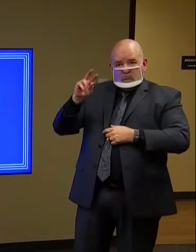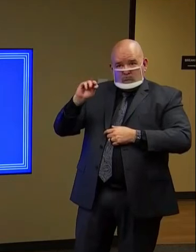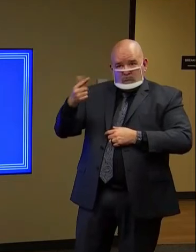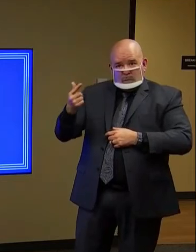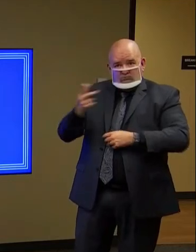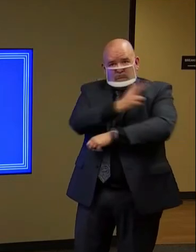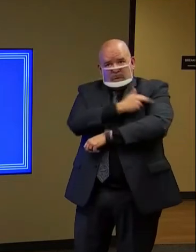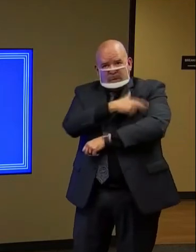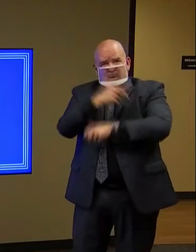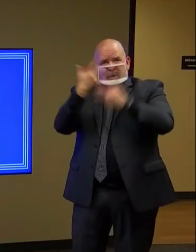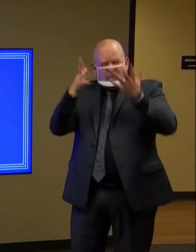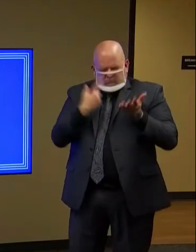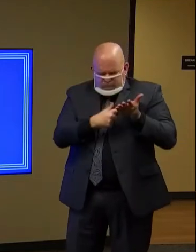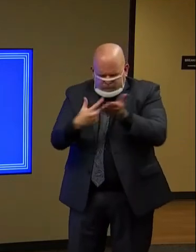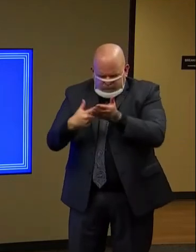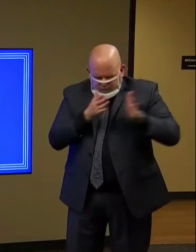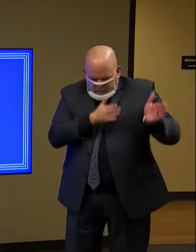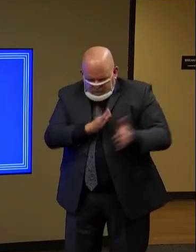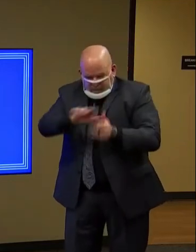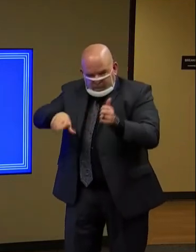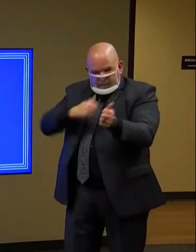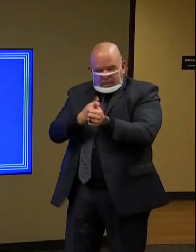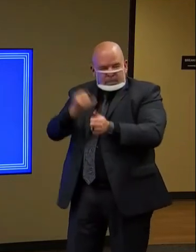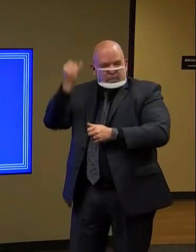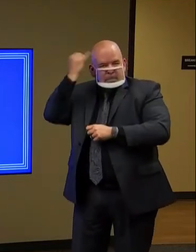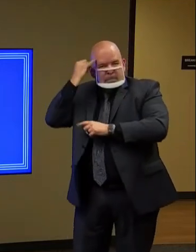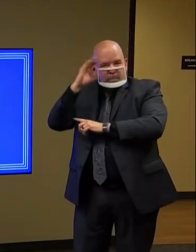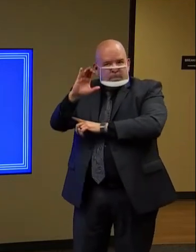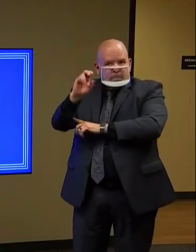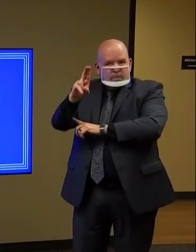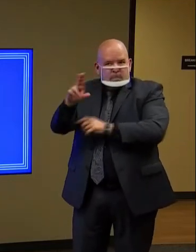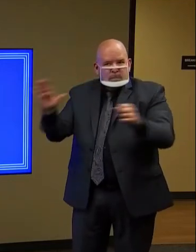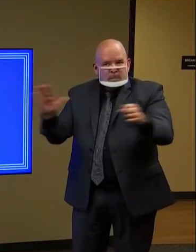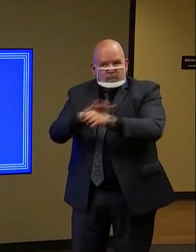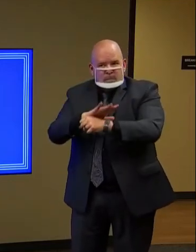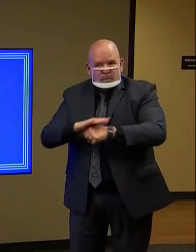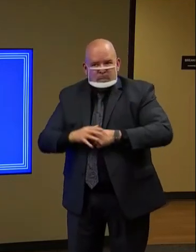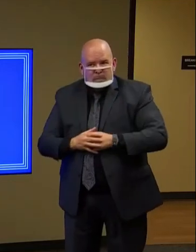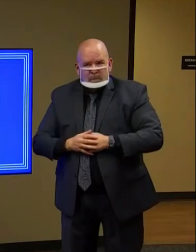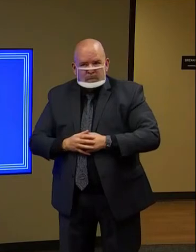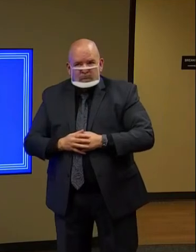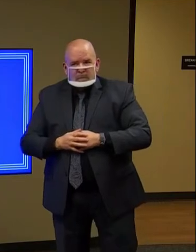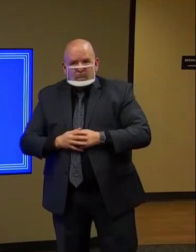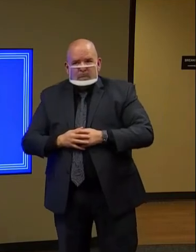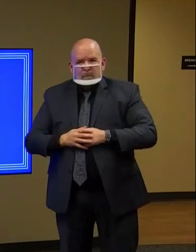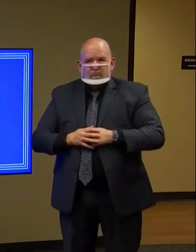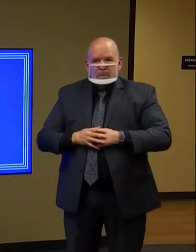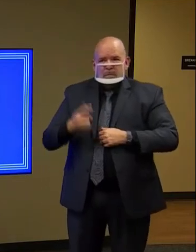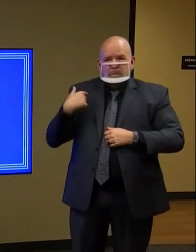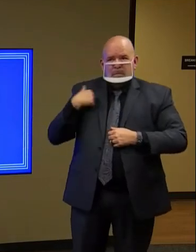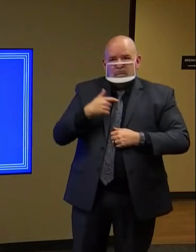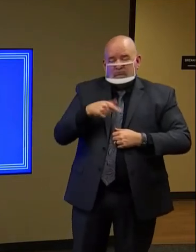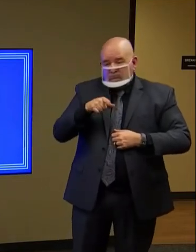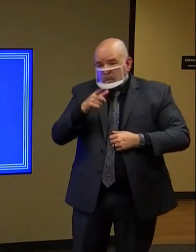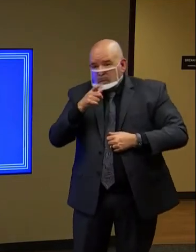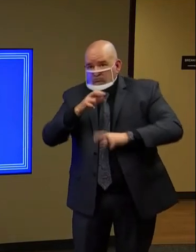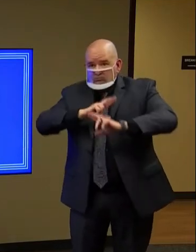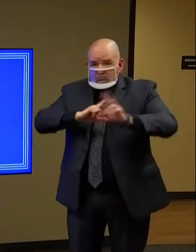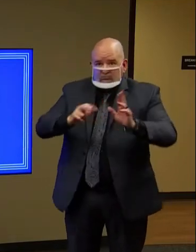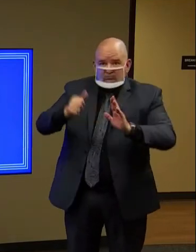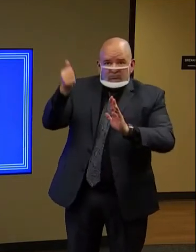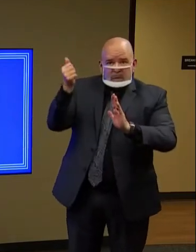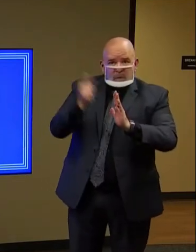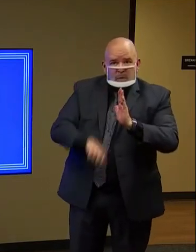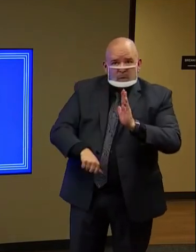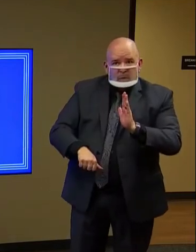give you an example of that. We have surgery suites that can be turned into ICUs,